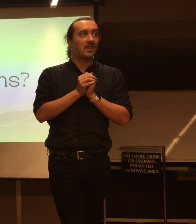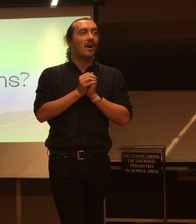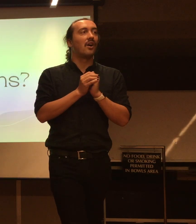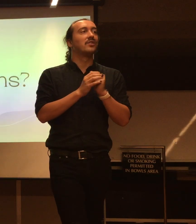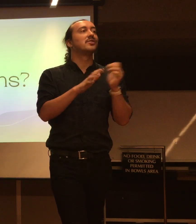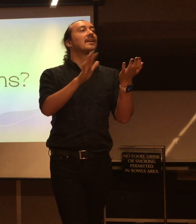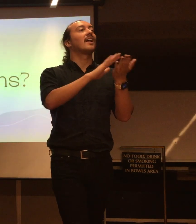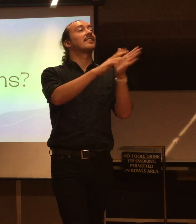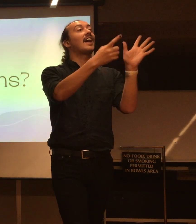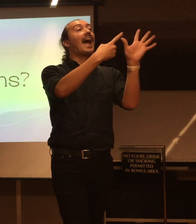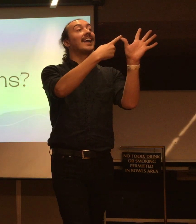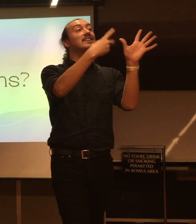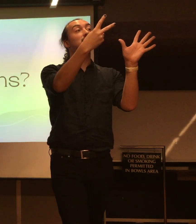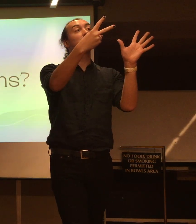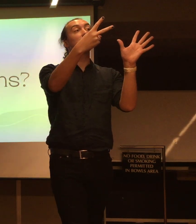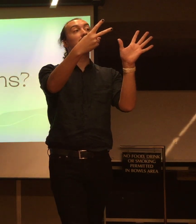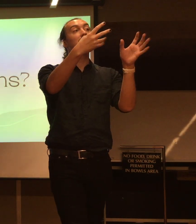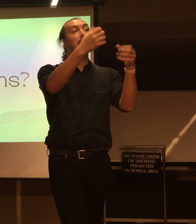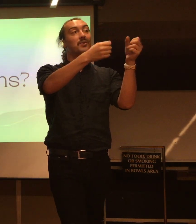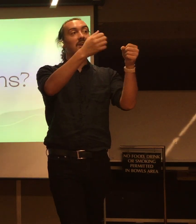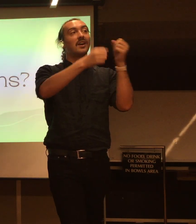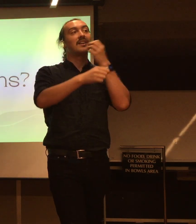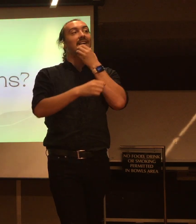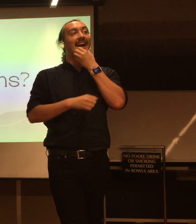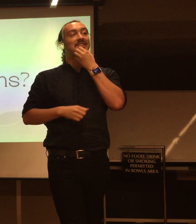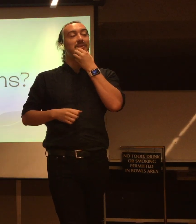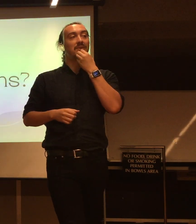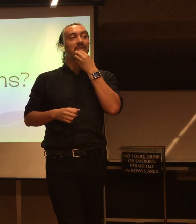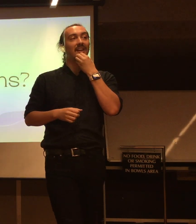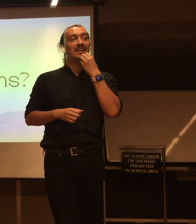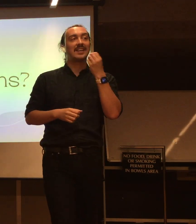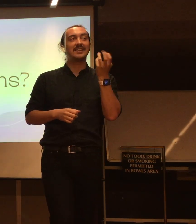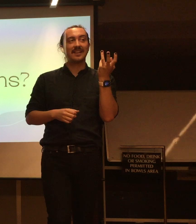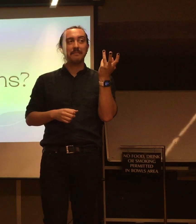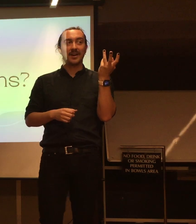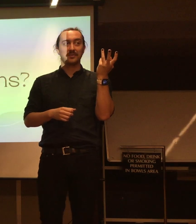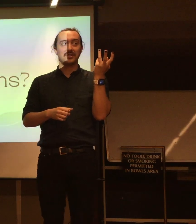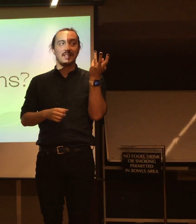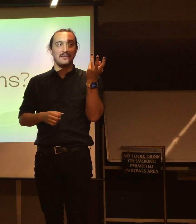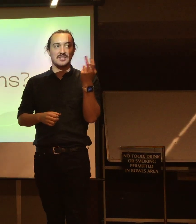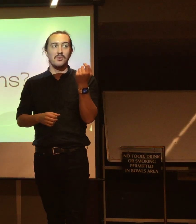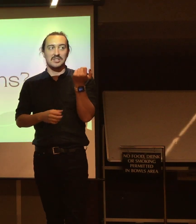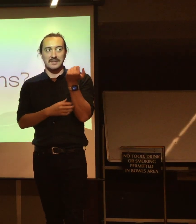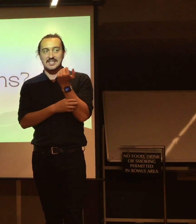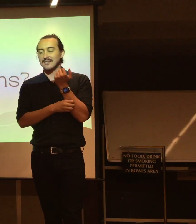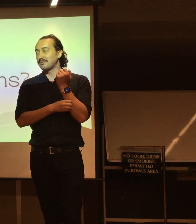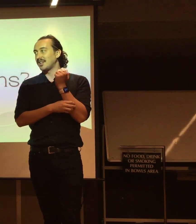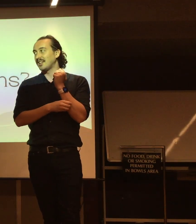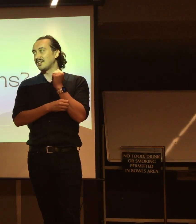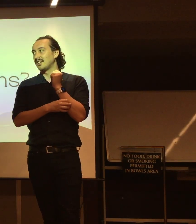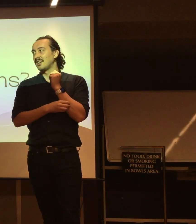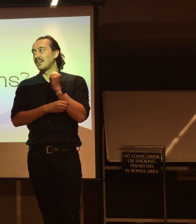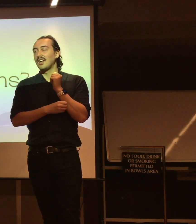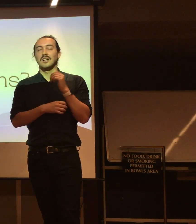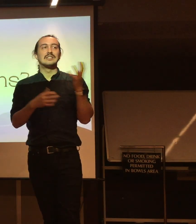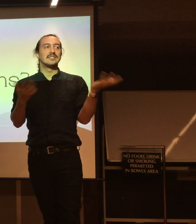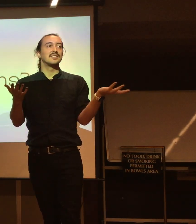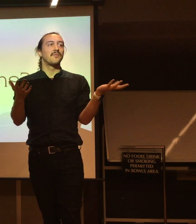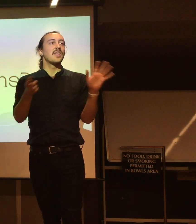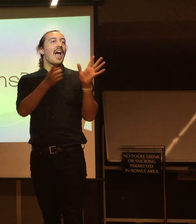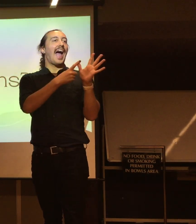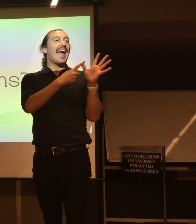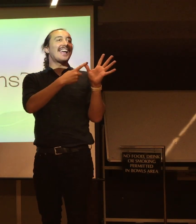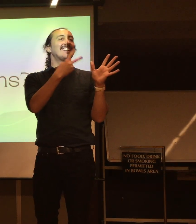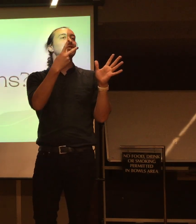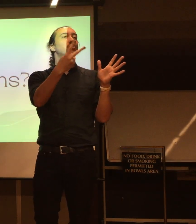yeah. Oh, do you mean like the A2 milk? A2. Yeah, A2 milk. Yeah. Is that better, would you say? It's more expensive, but yeah. Yeah,